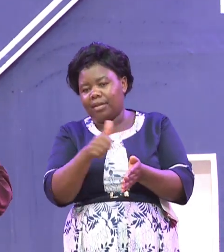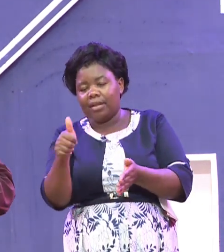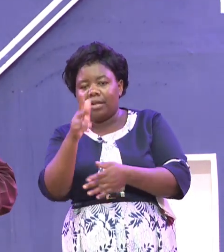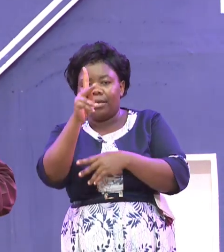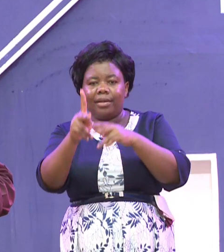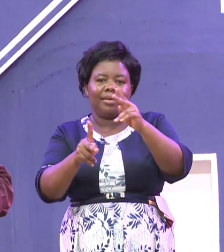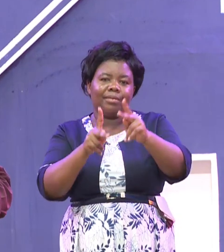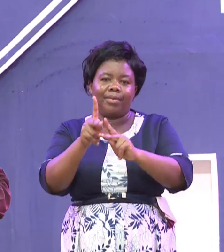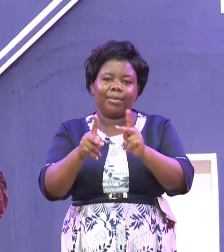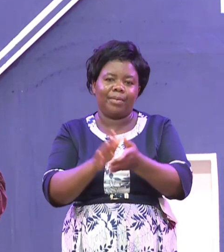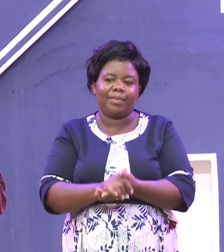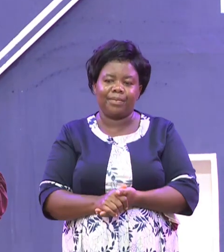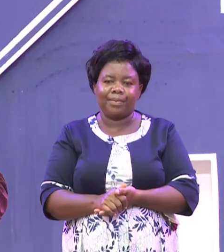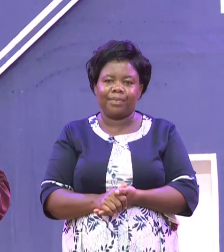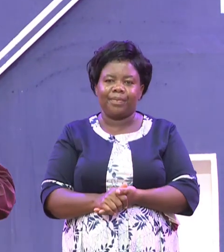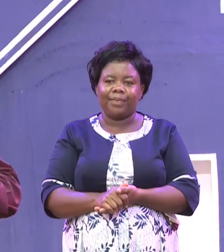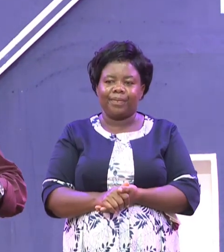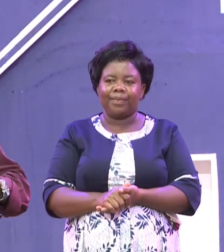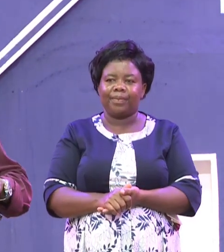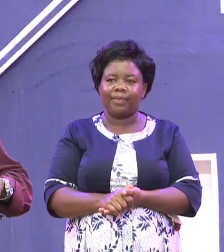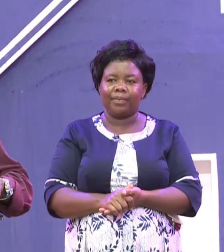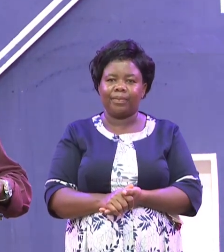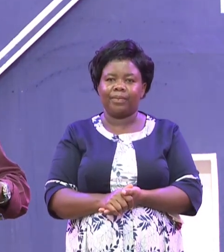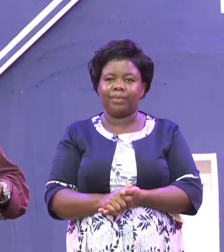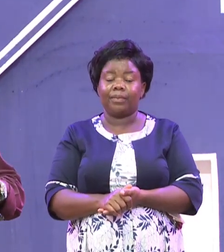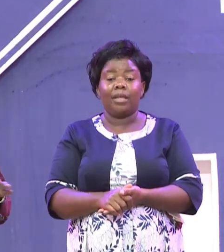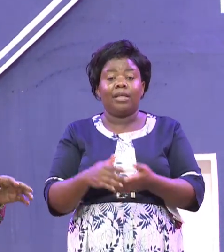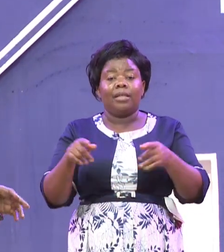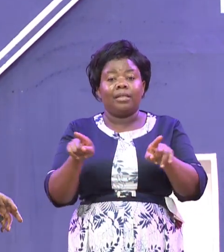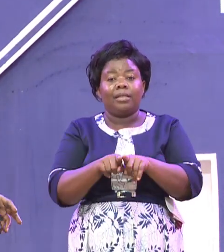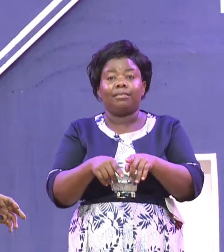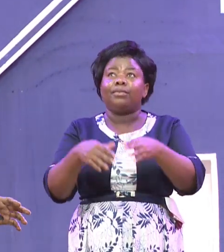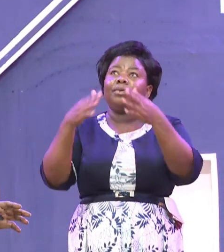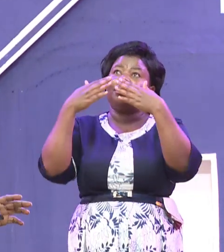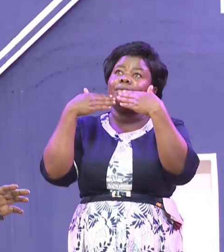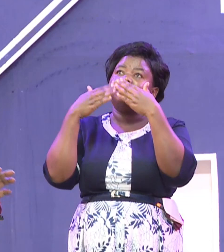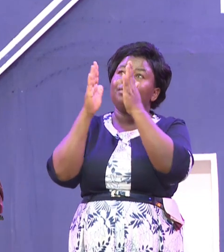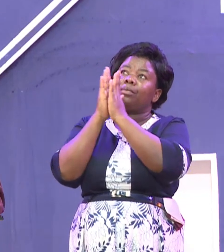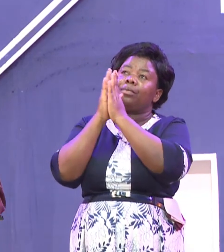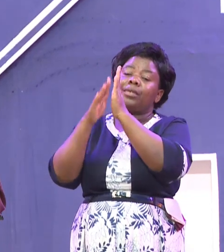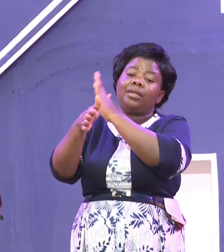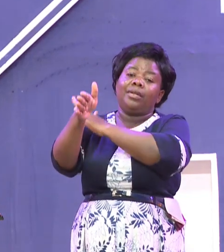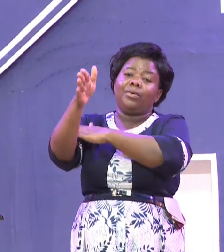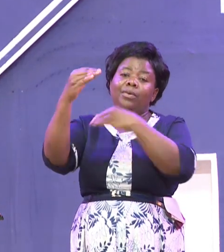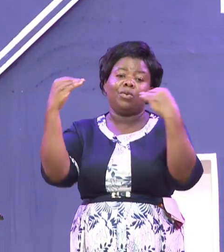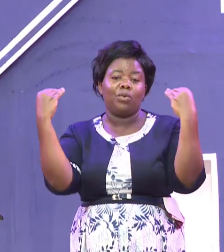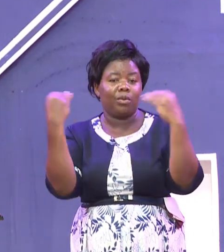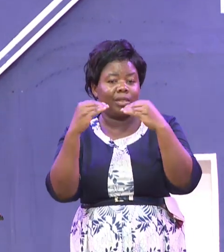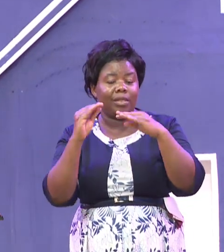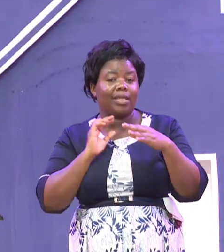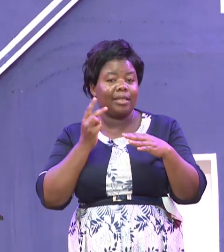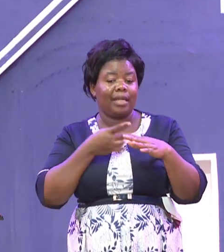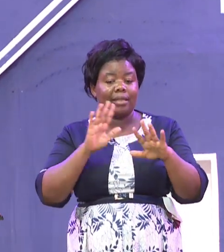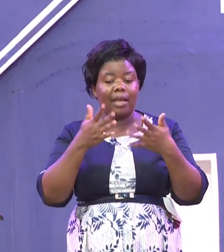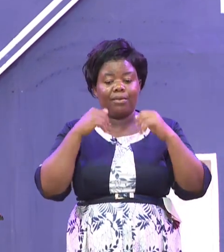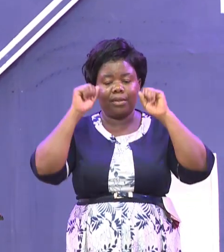causes you to be encouraged to help this person furthermore. So tusaba Katonda atuyigirize empisa ey'okwebaza.